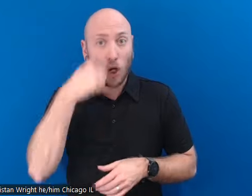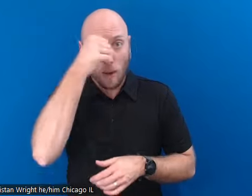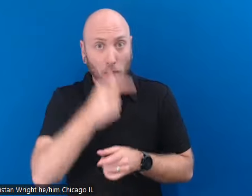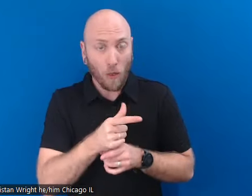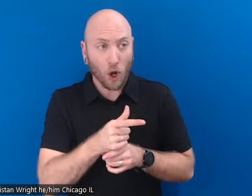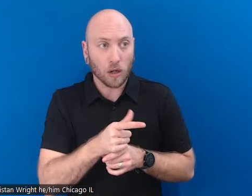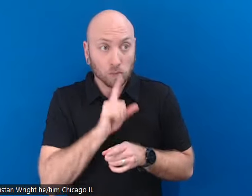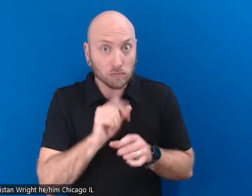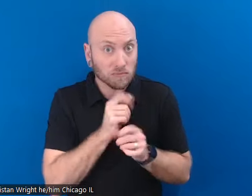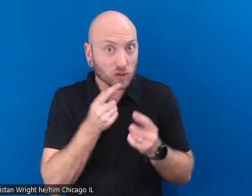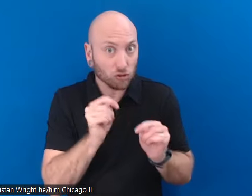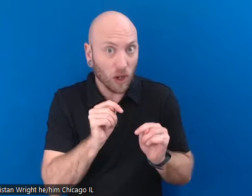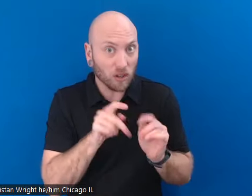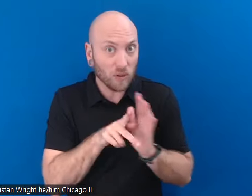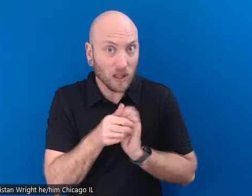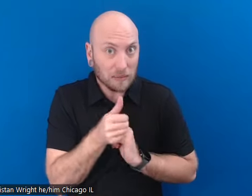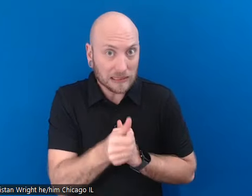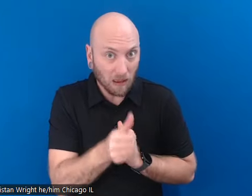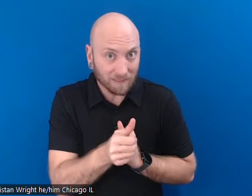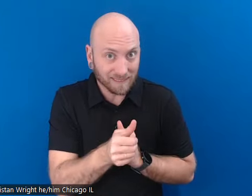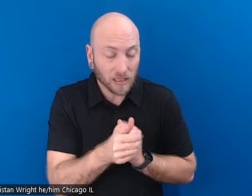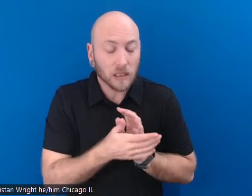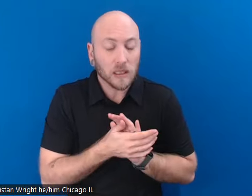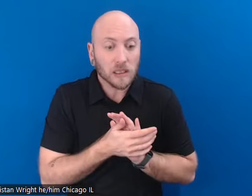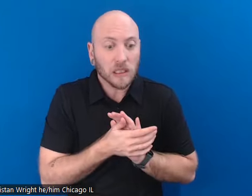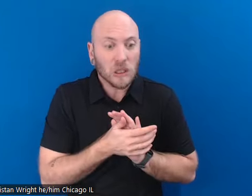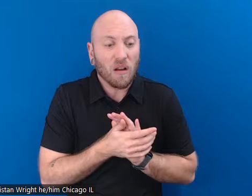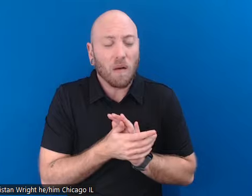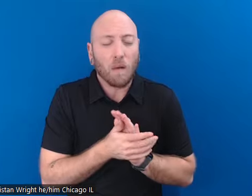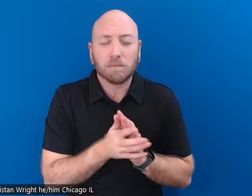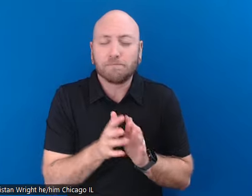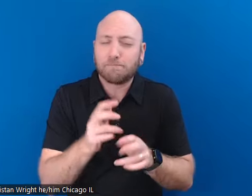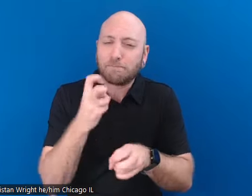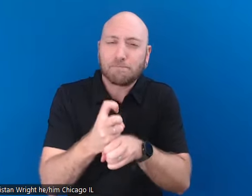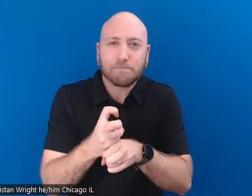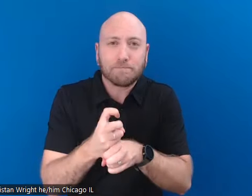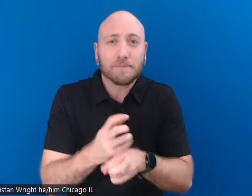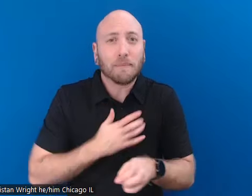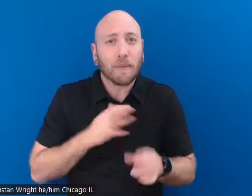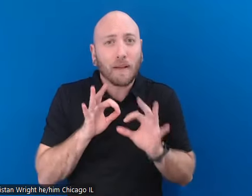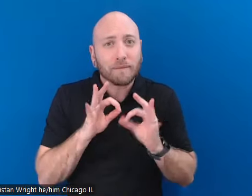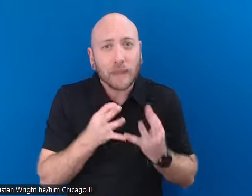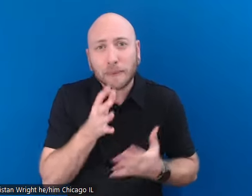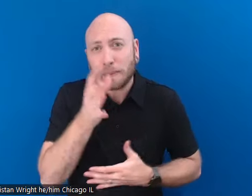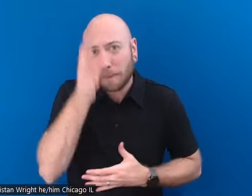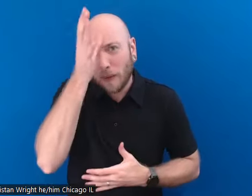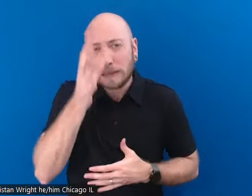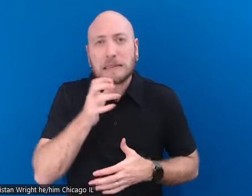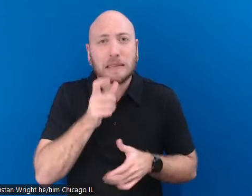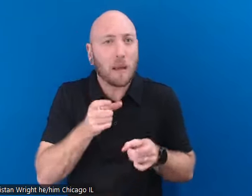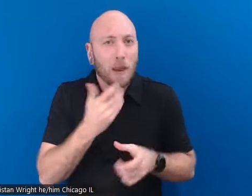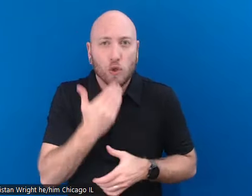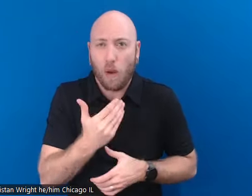my family. And my parents didn't handle it well. And my brother and my boyfriend at the time were really the